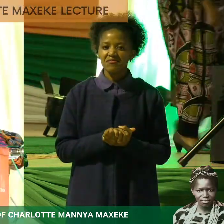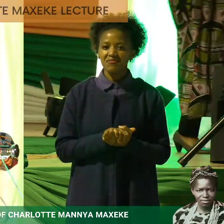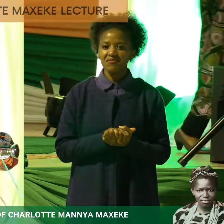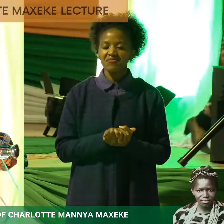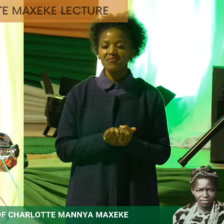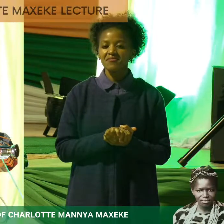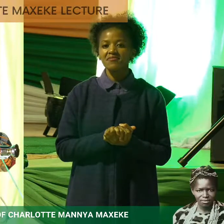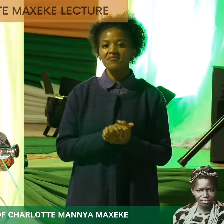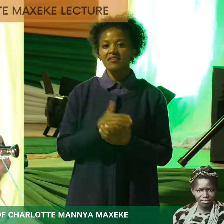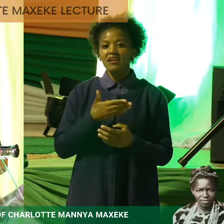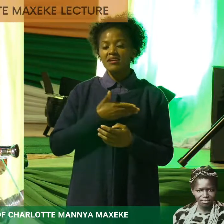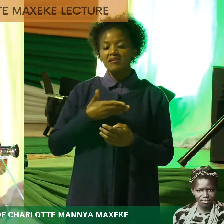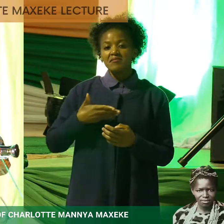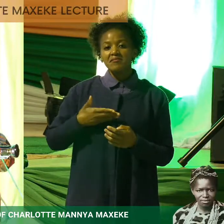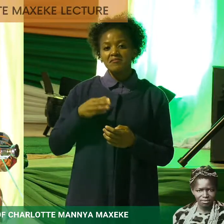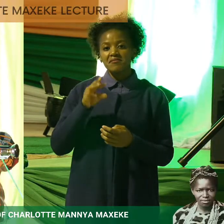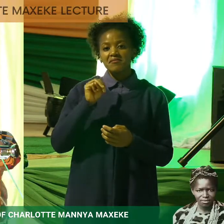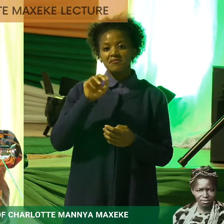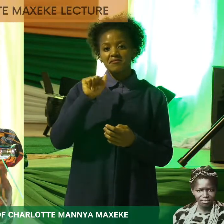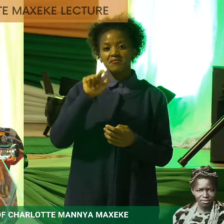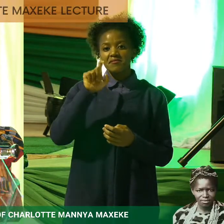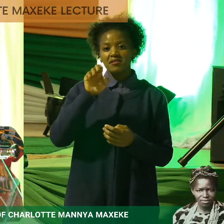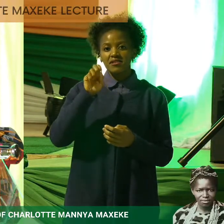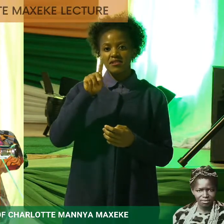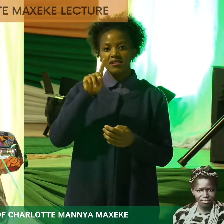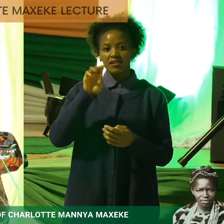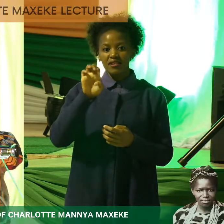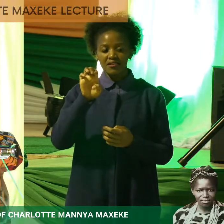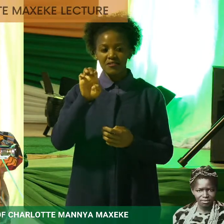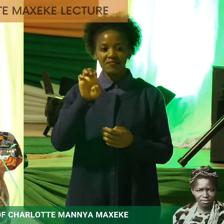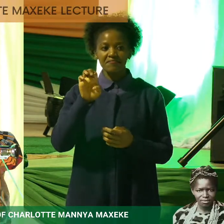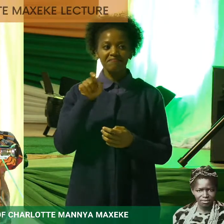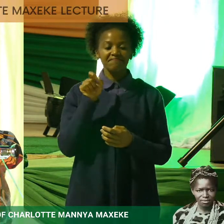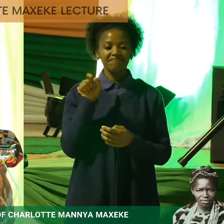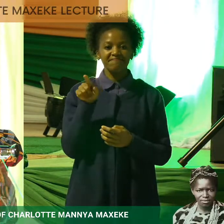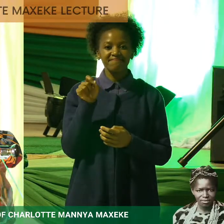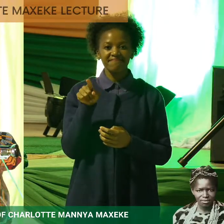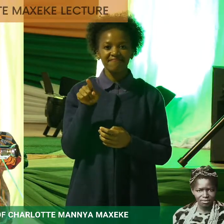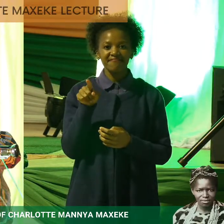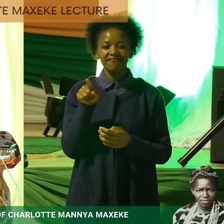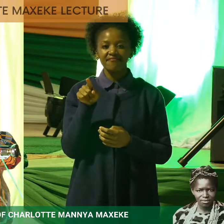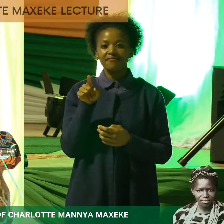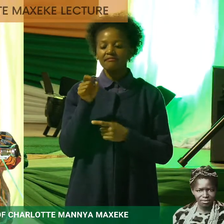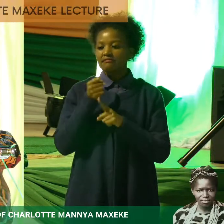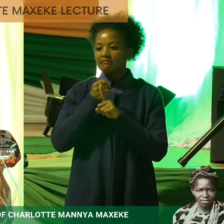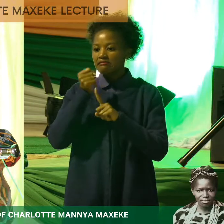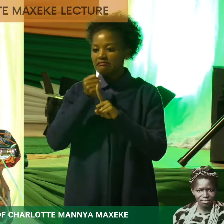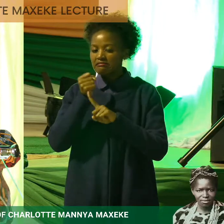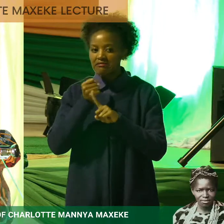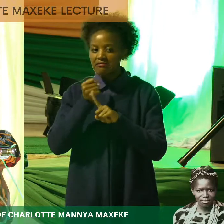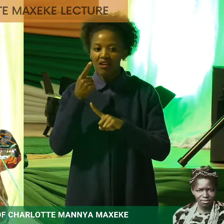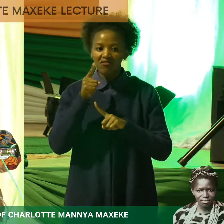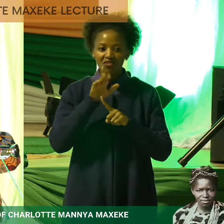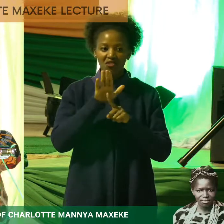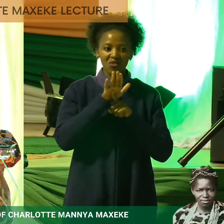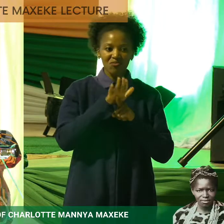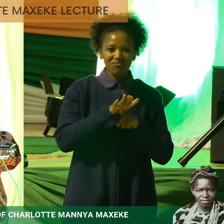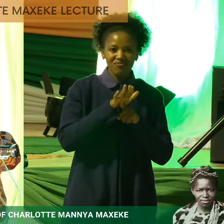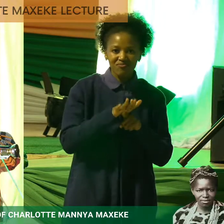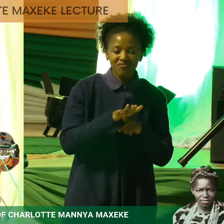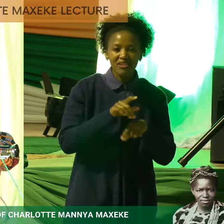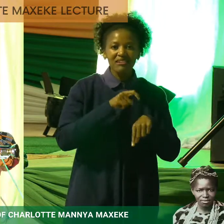Umam Charlotte, obviously, the lecture has mentioned it. She, you know, she fought against oppression at a time when